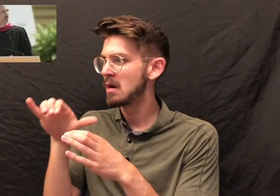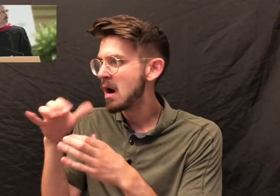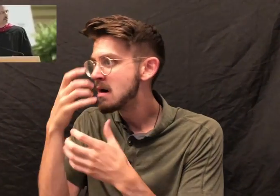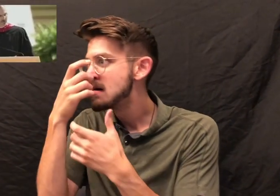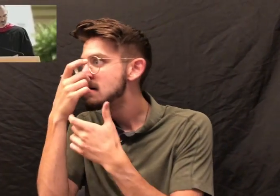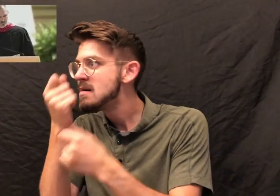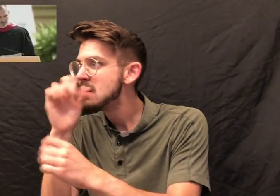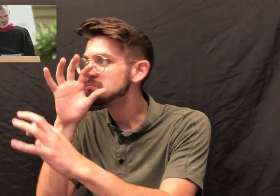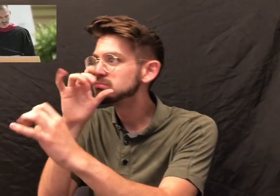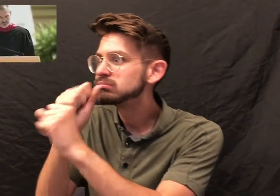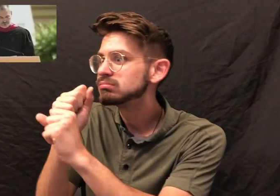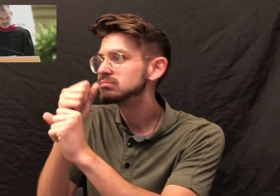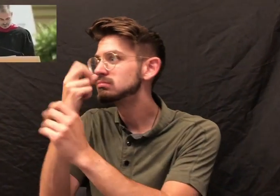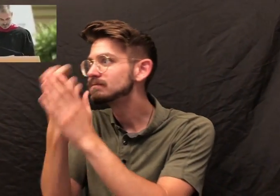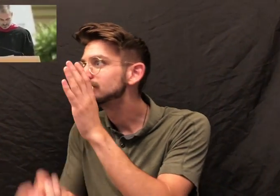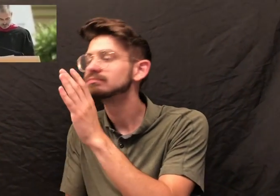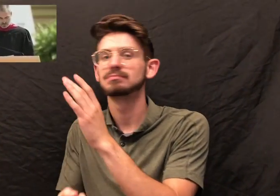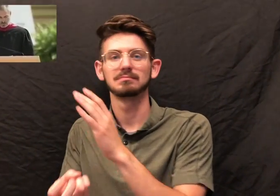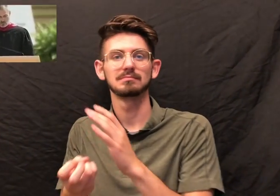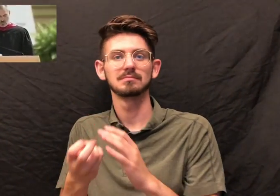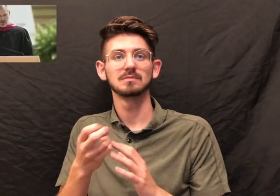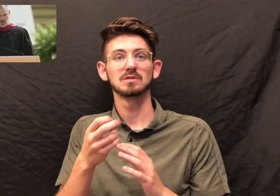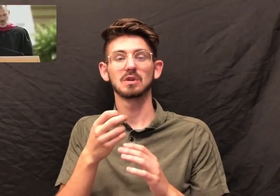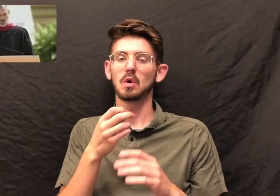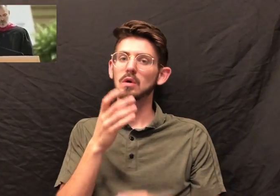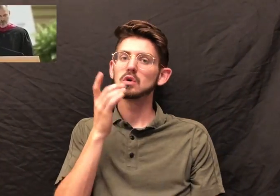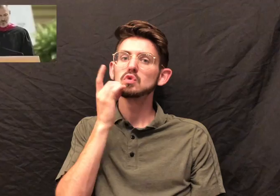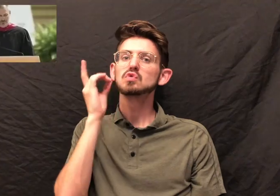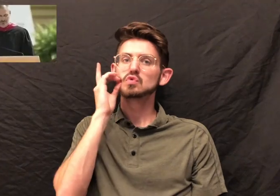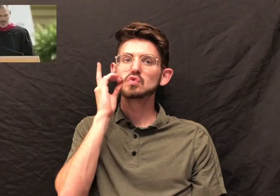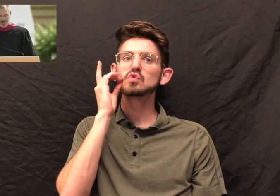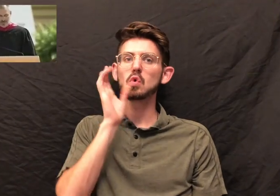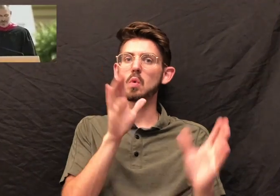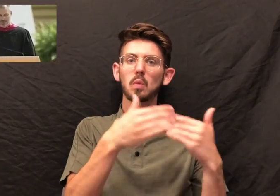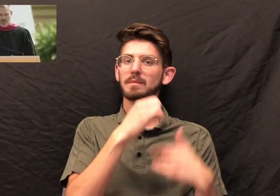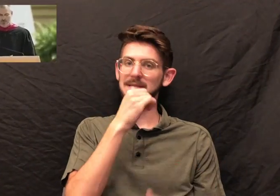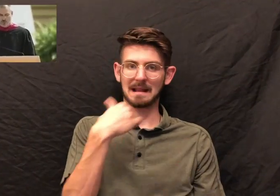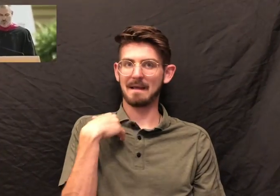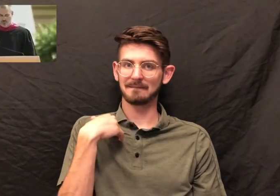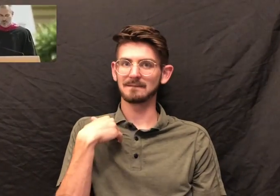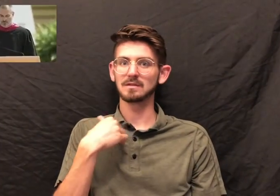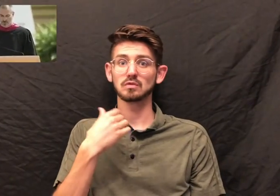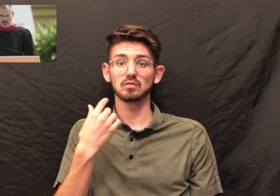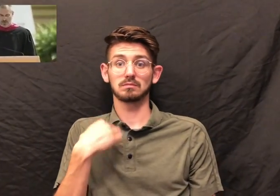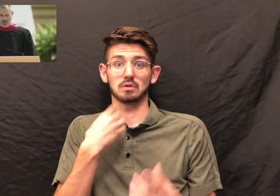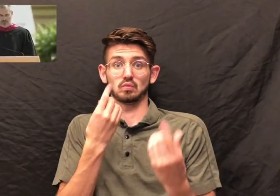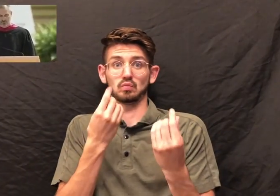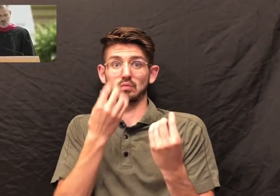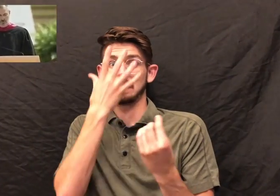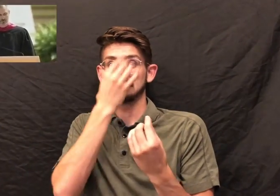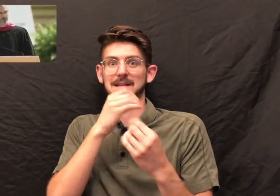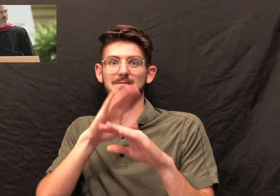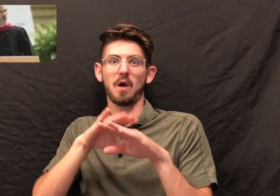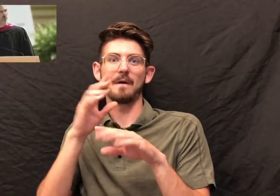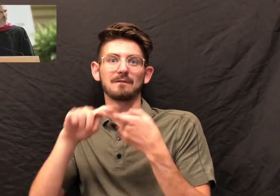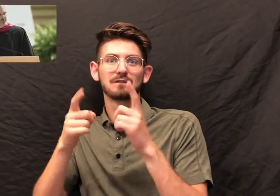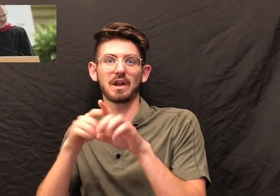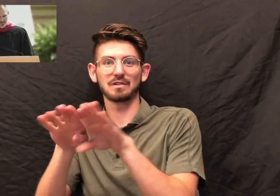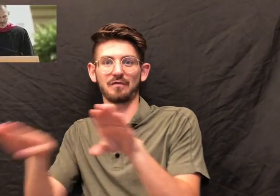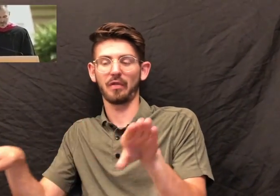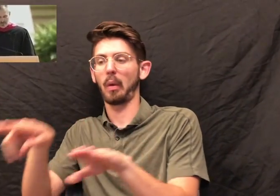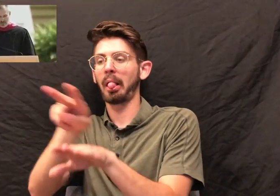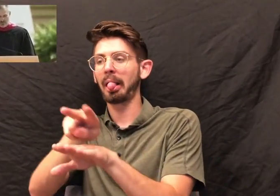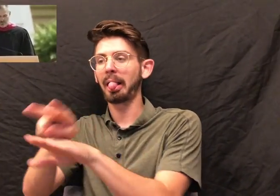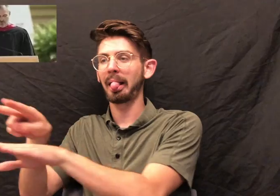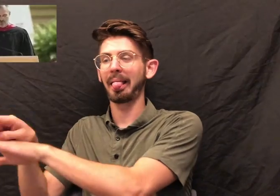romantic. I didn't have a dorm room, so I slept on the floor in friends' rooms. I returned Coke bottles for the 5-cent deposits to buy